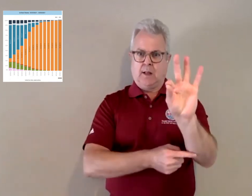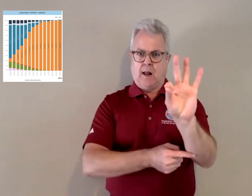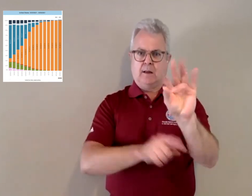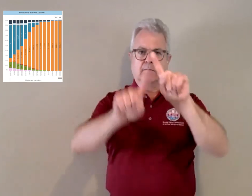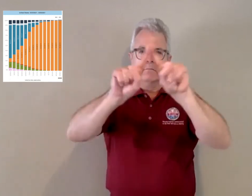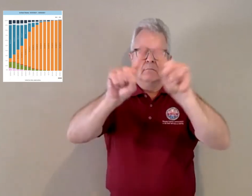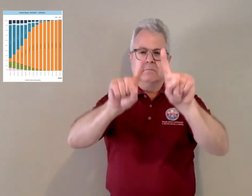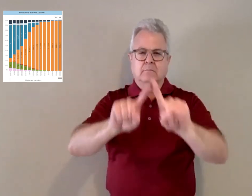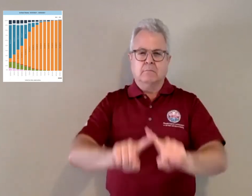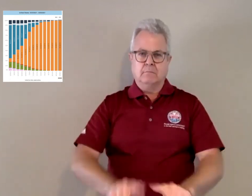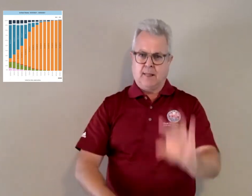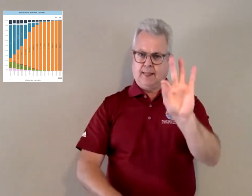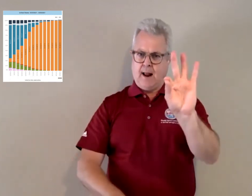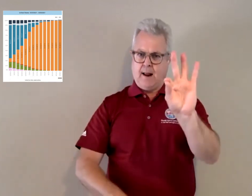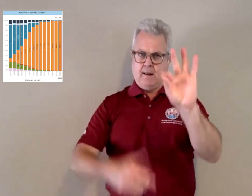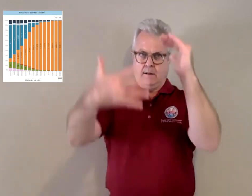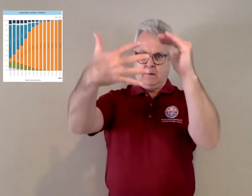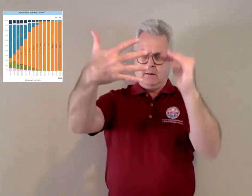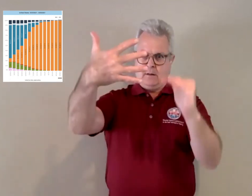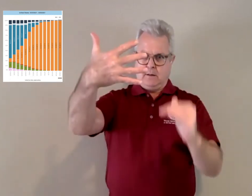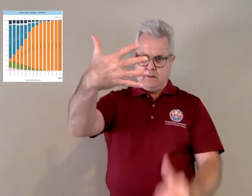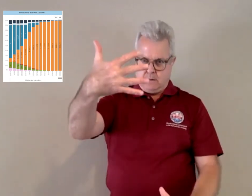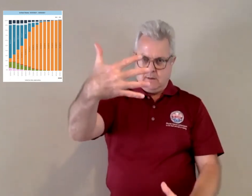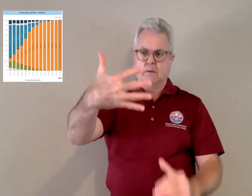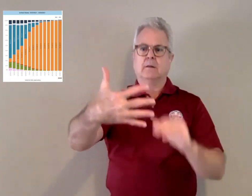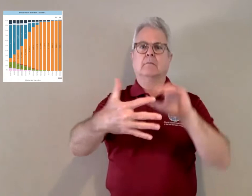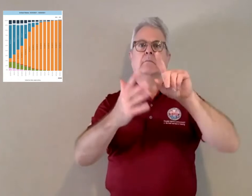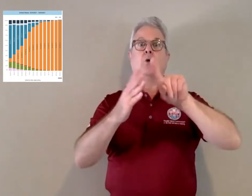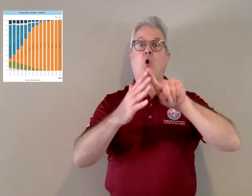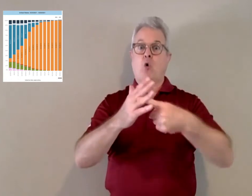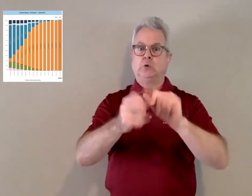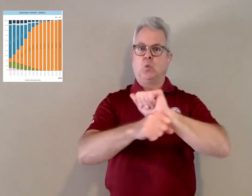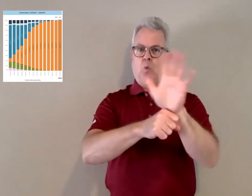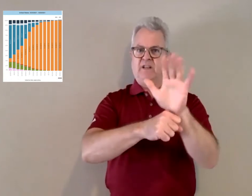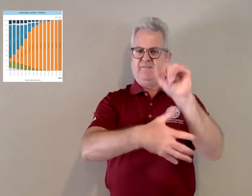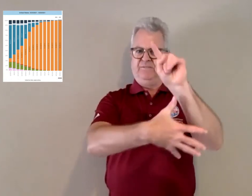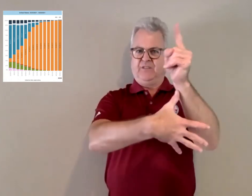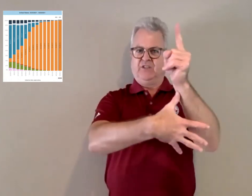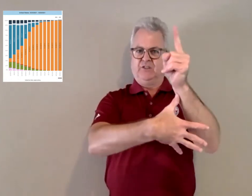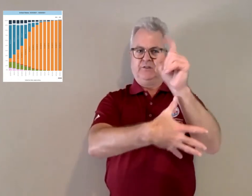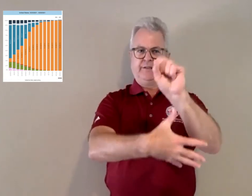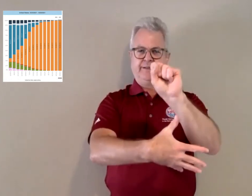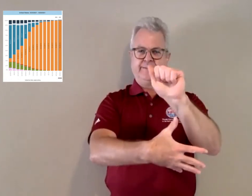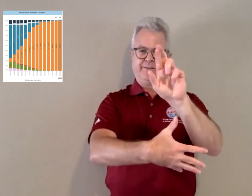this is from all of the United States. There are 9 different variants.